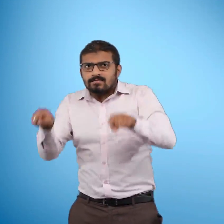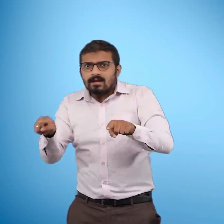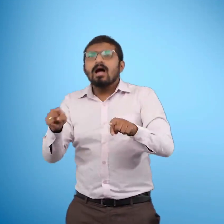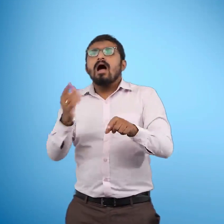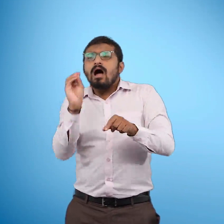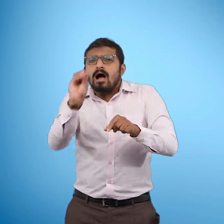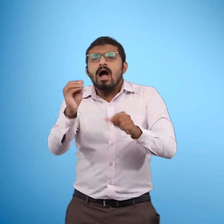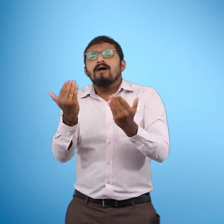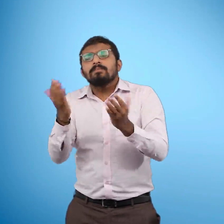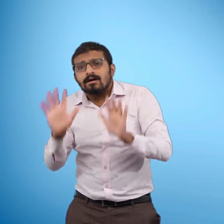Dash.